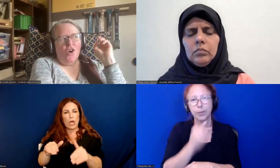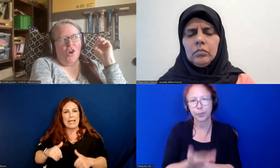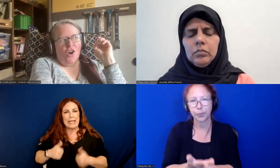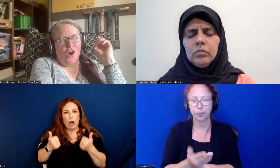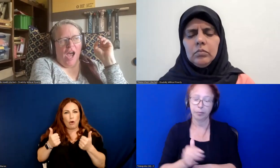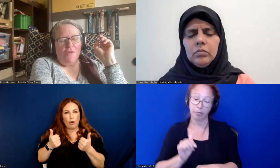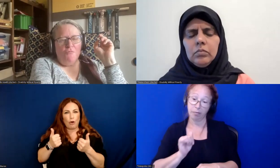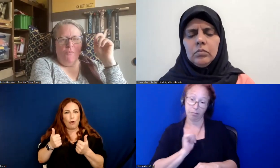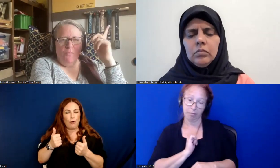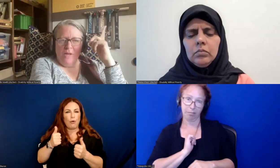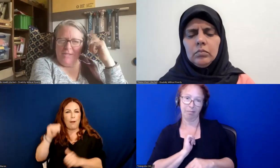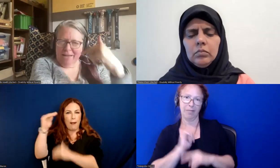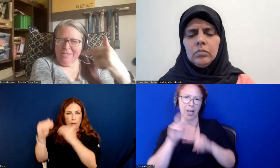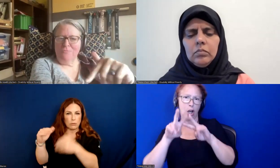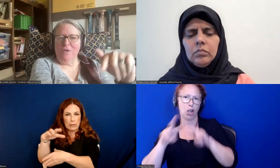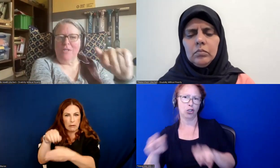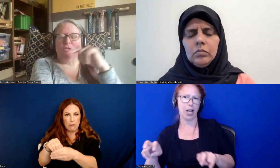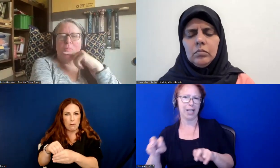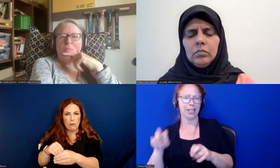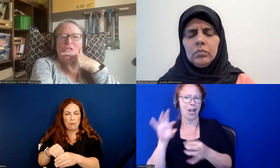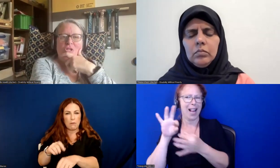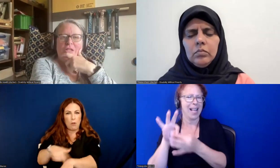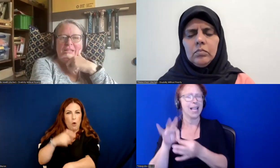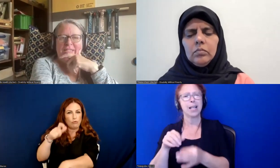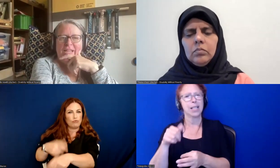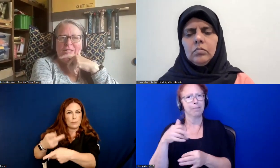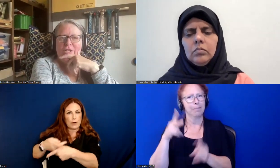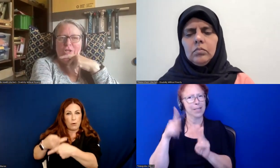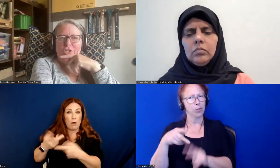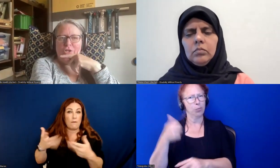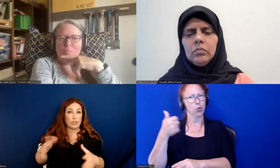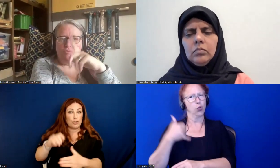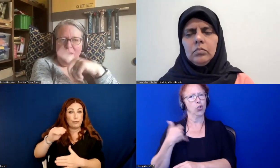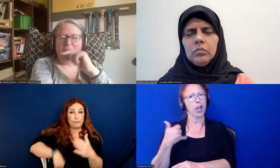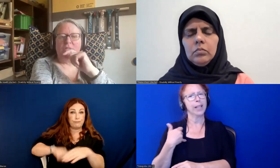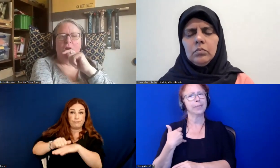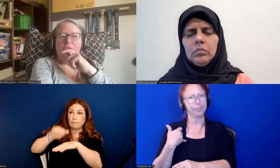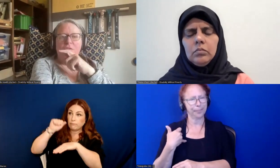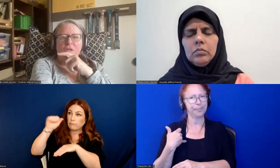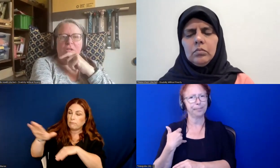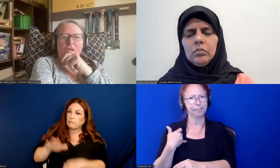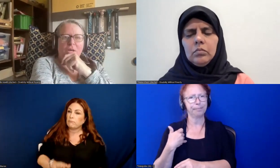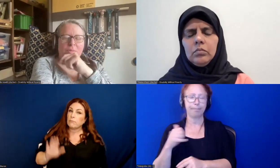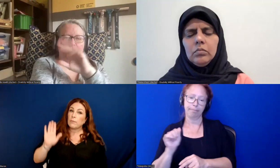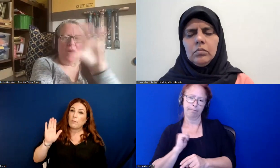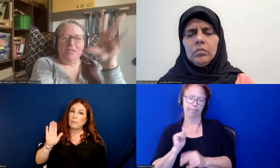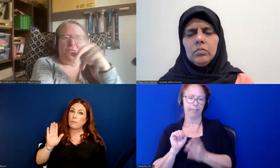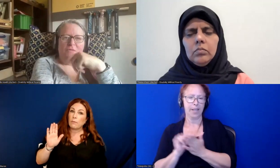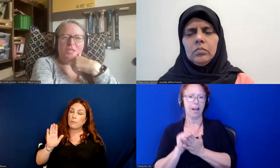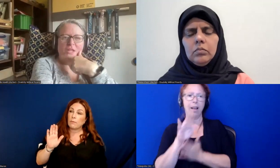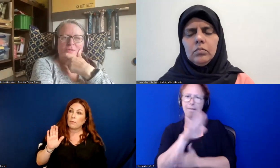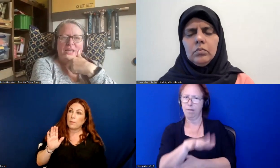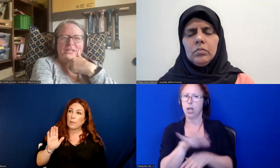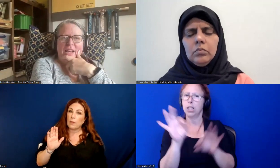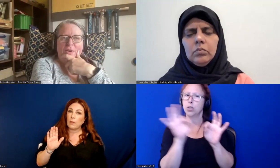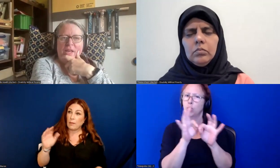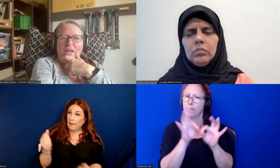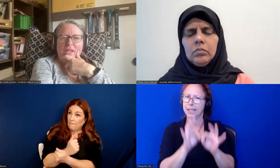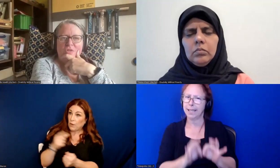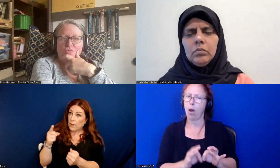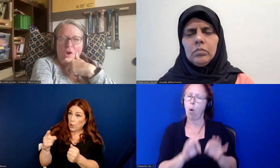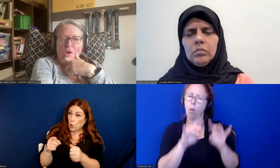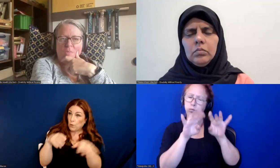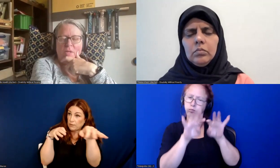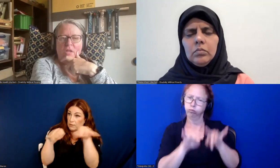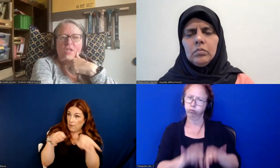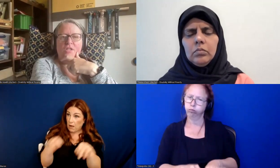So I sent a written submission and said the premise of everything you've set out